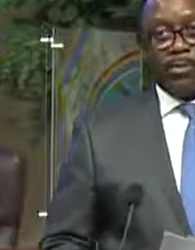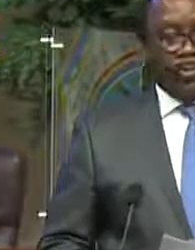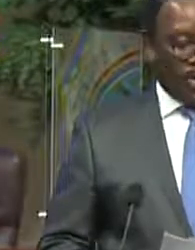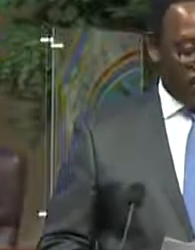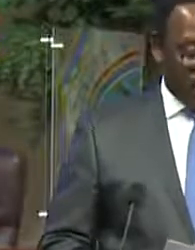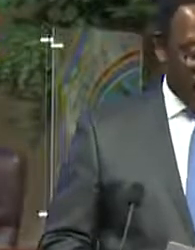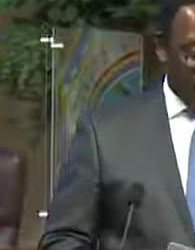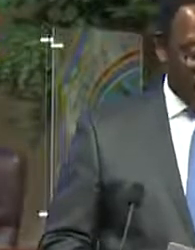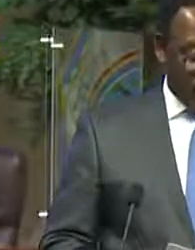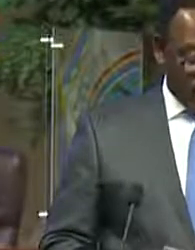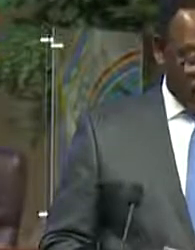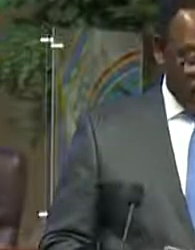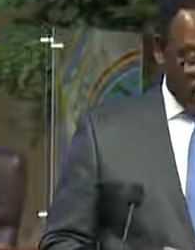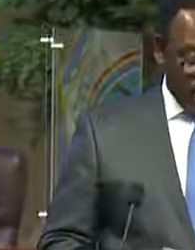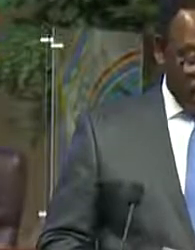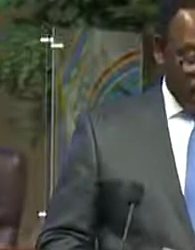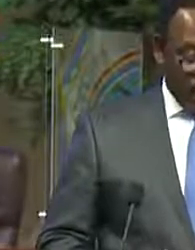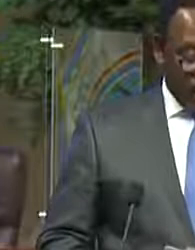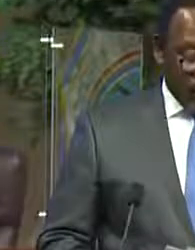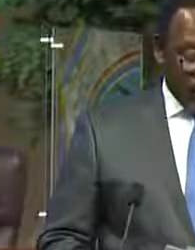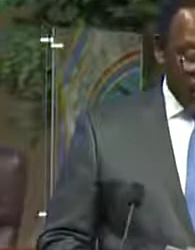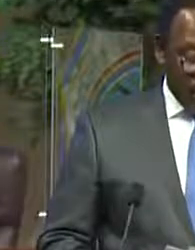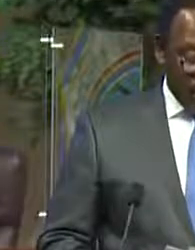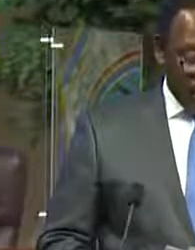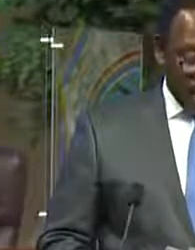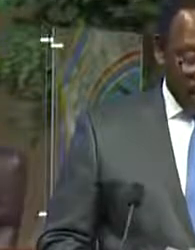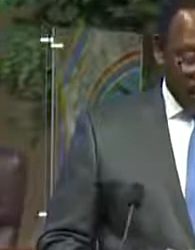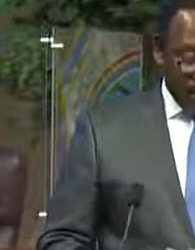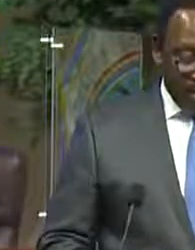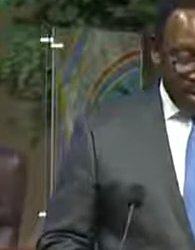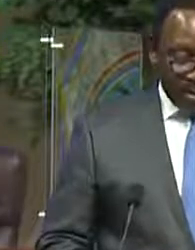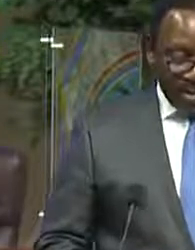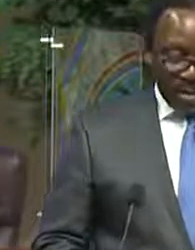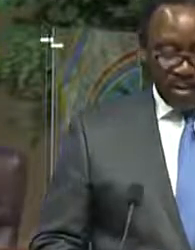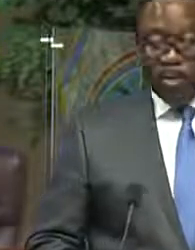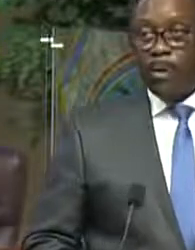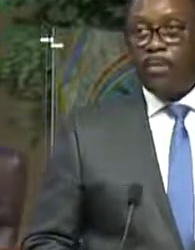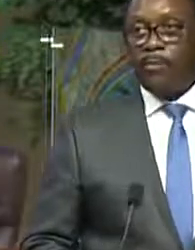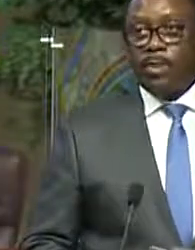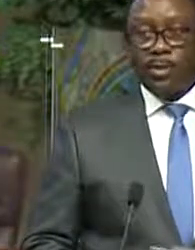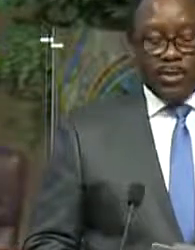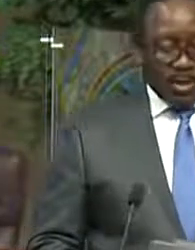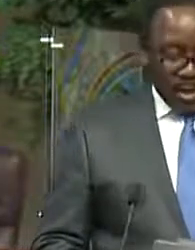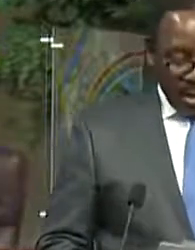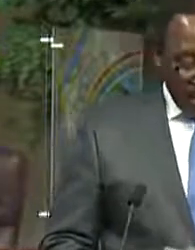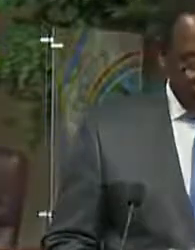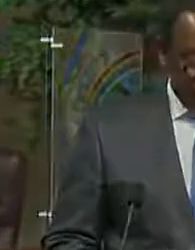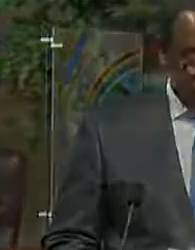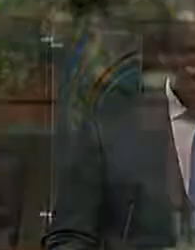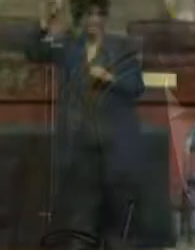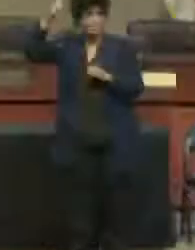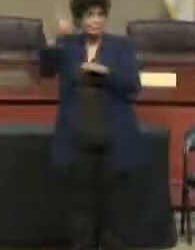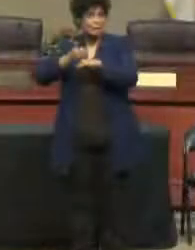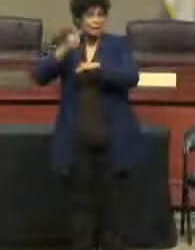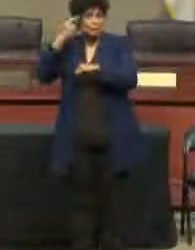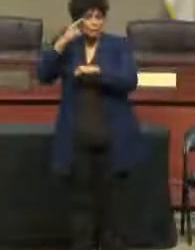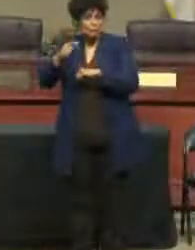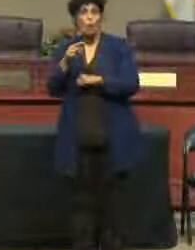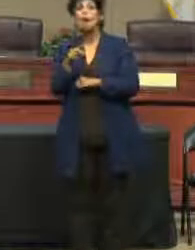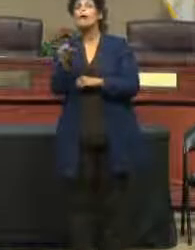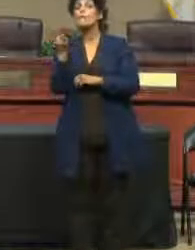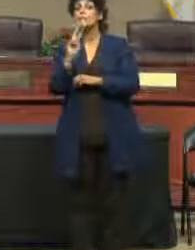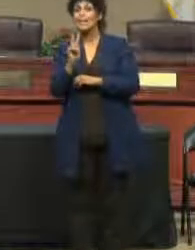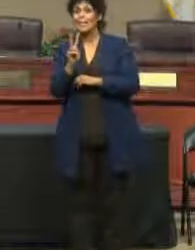individuals as well within our community. The FEMA-operated vaccination hub at Valencia College West